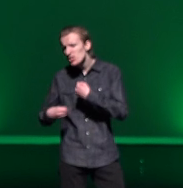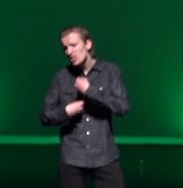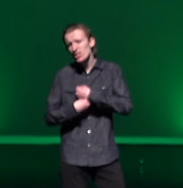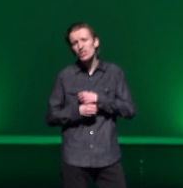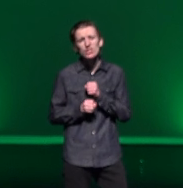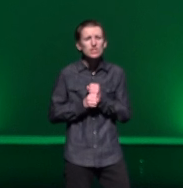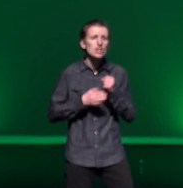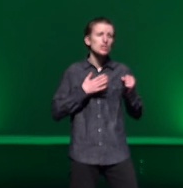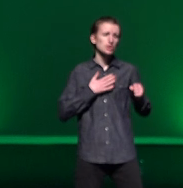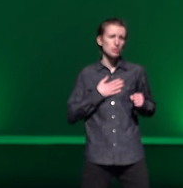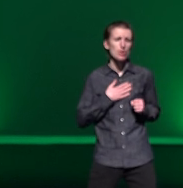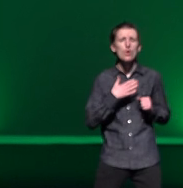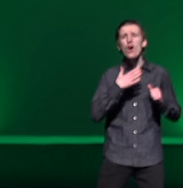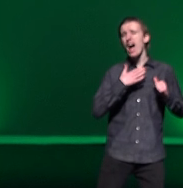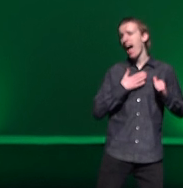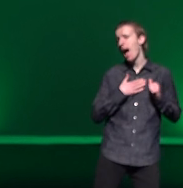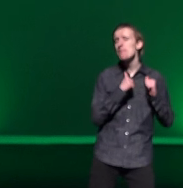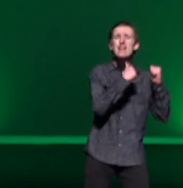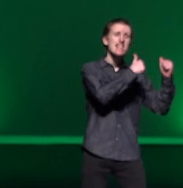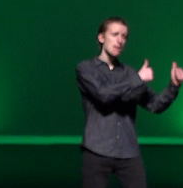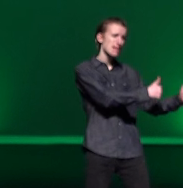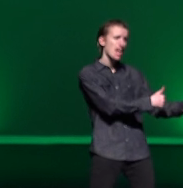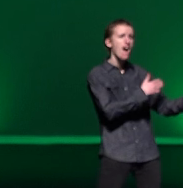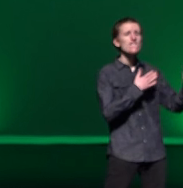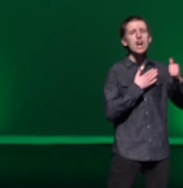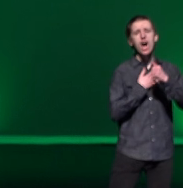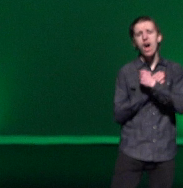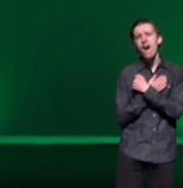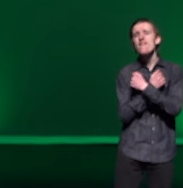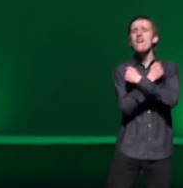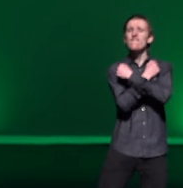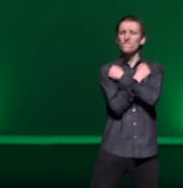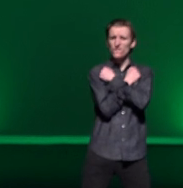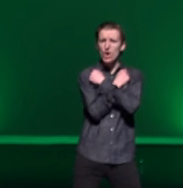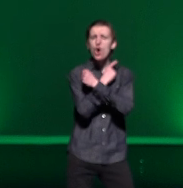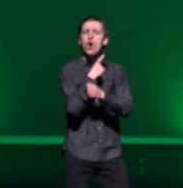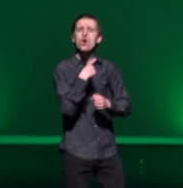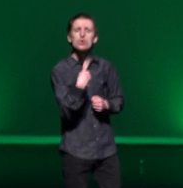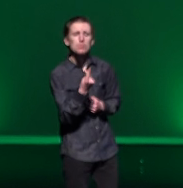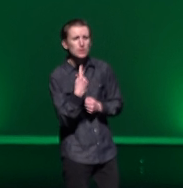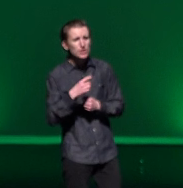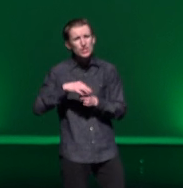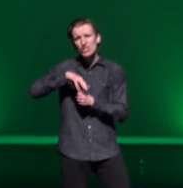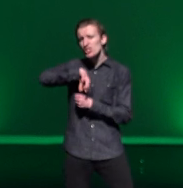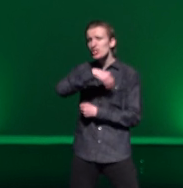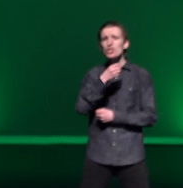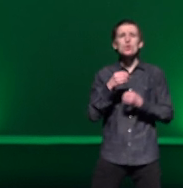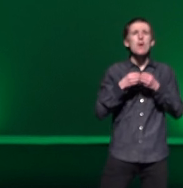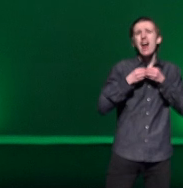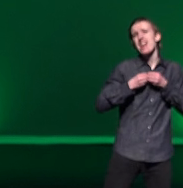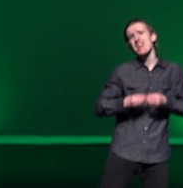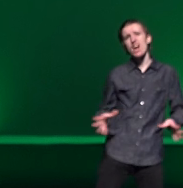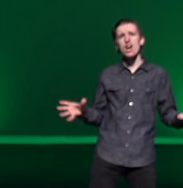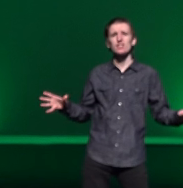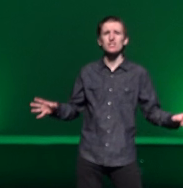control I'm gonna let my love fight fall We're just too lost